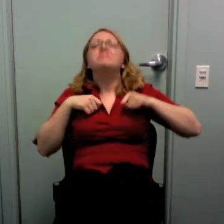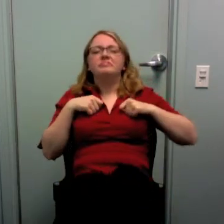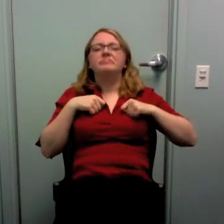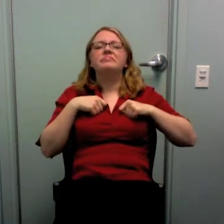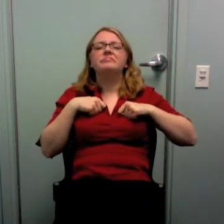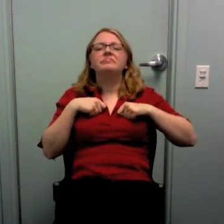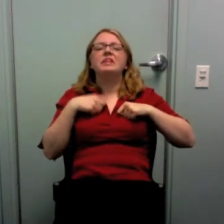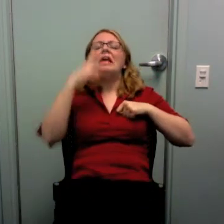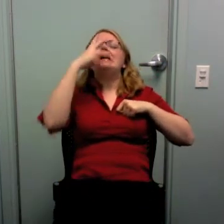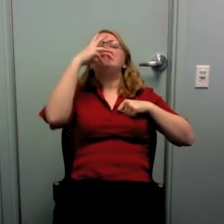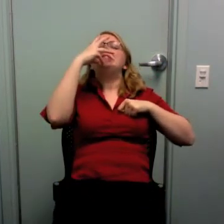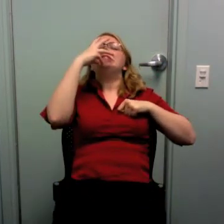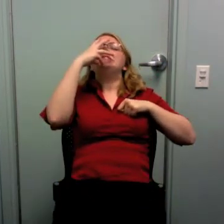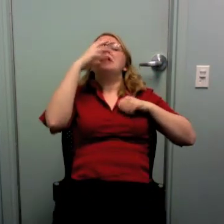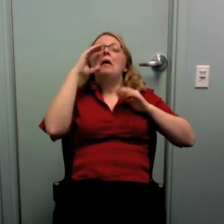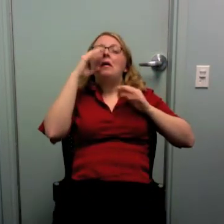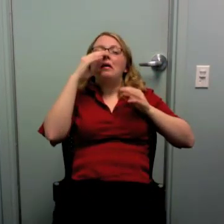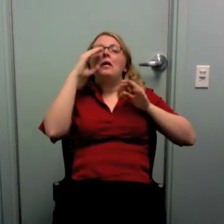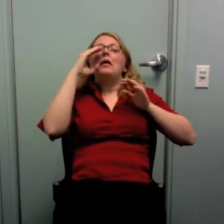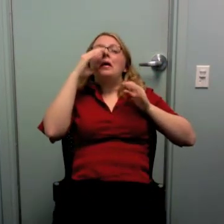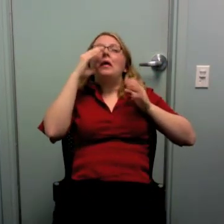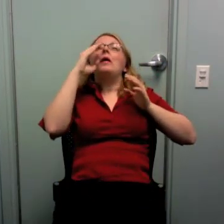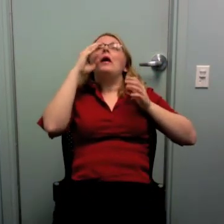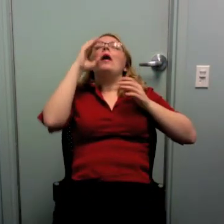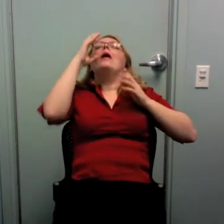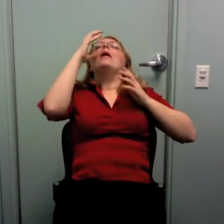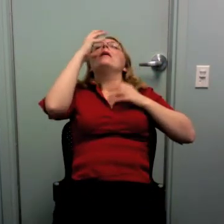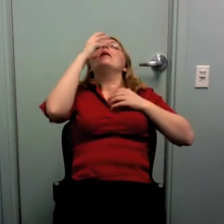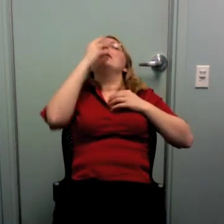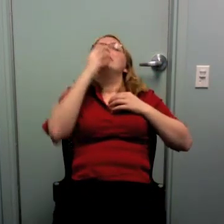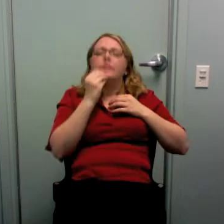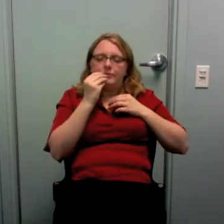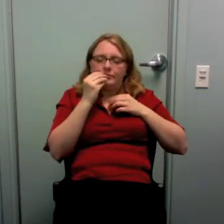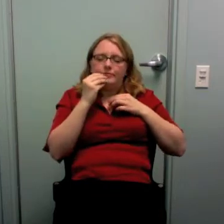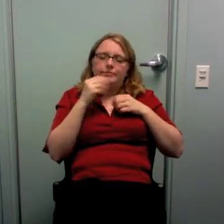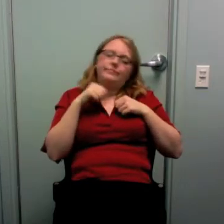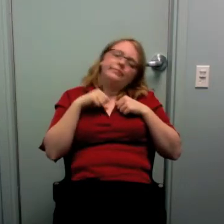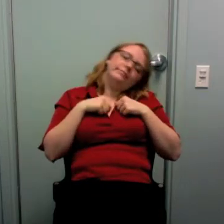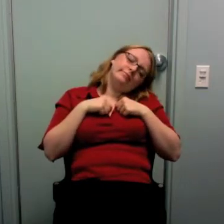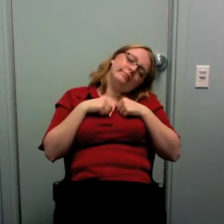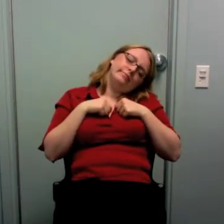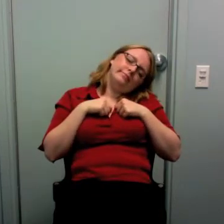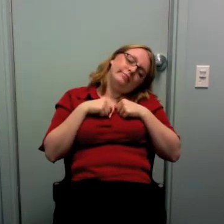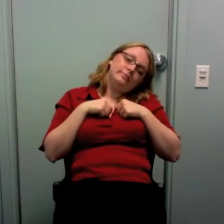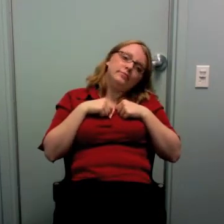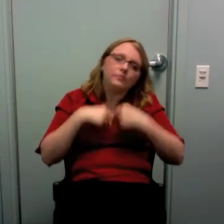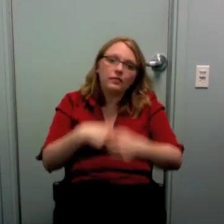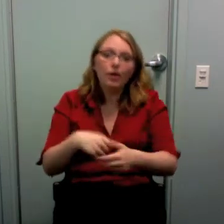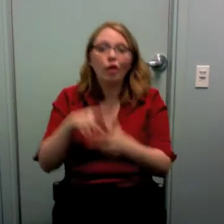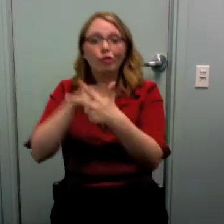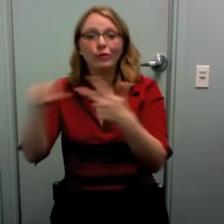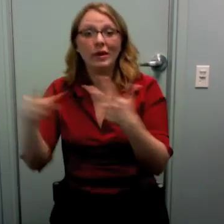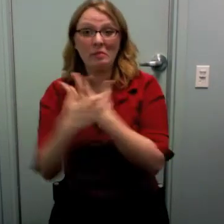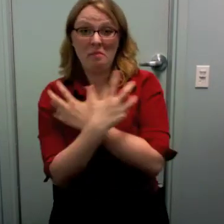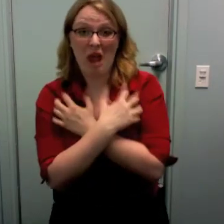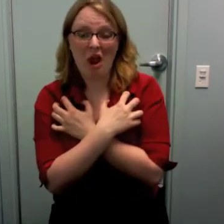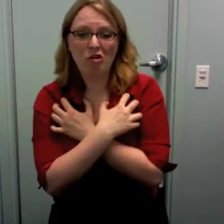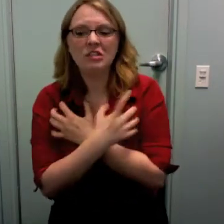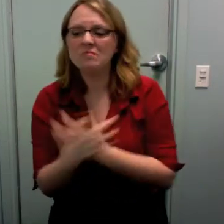asleep. By this time the 3 bears thought their porridge would be cool enough, so they came home to